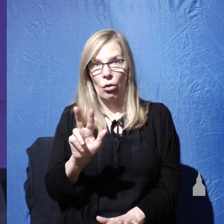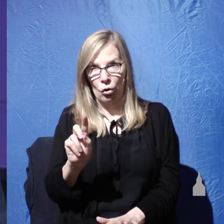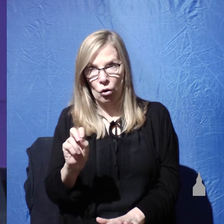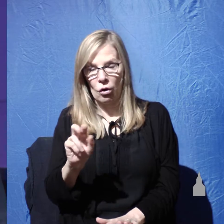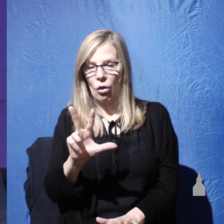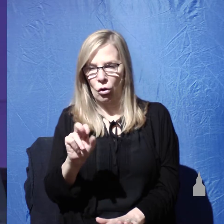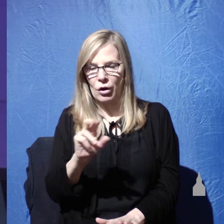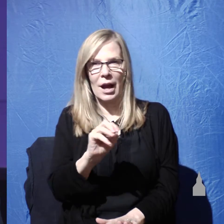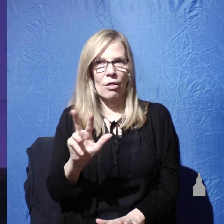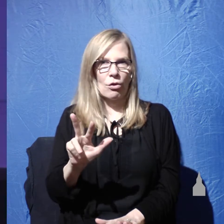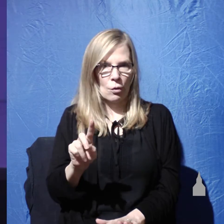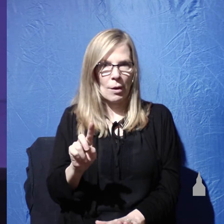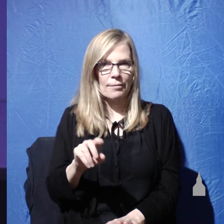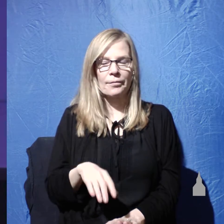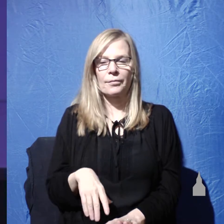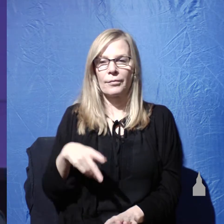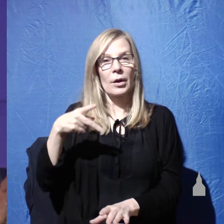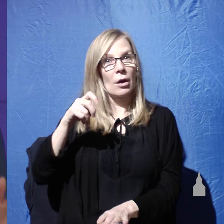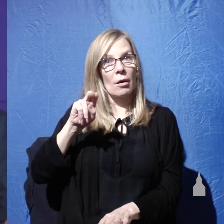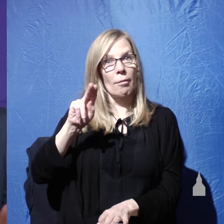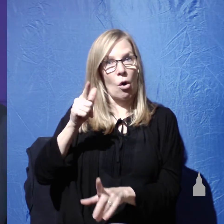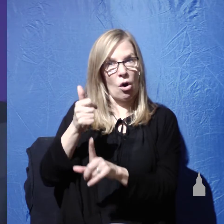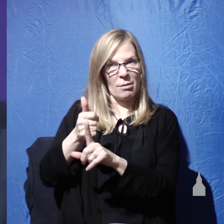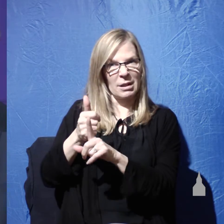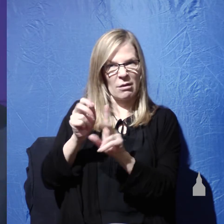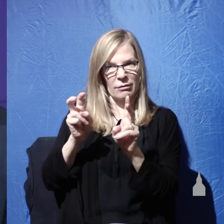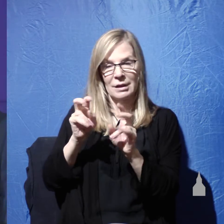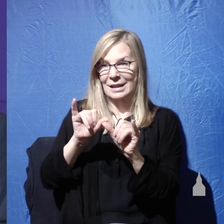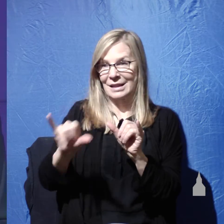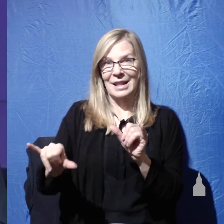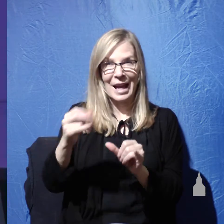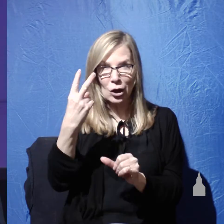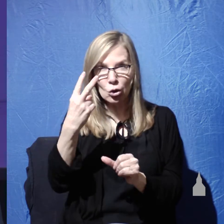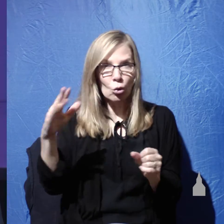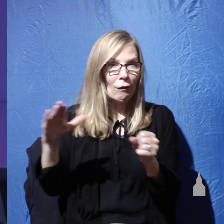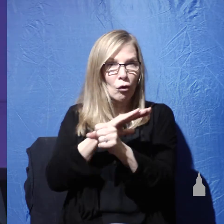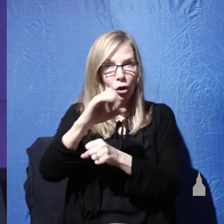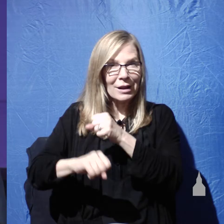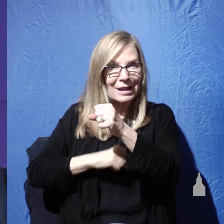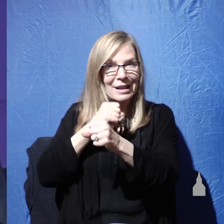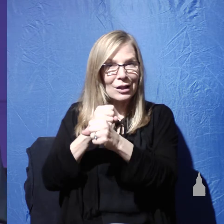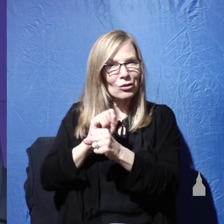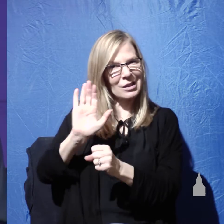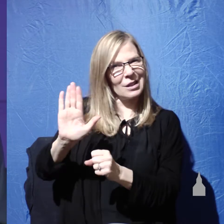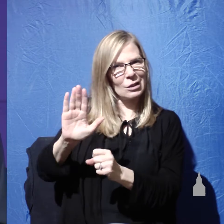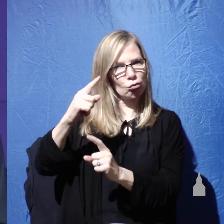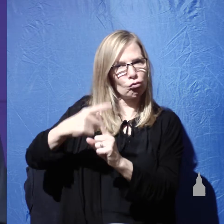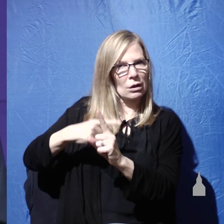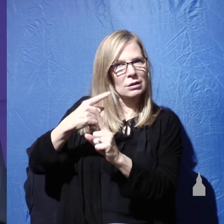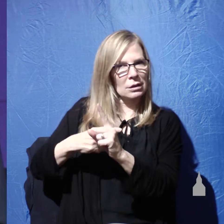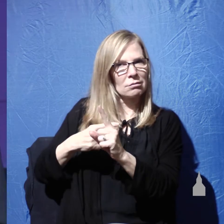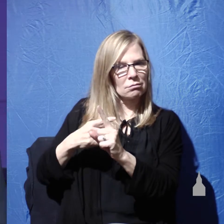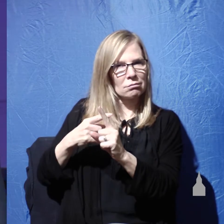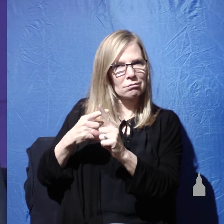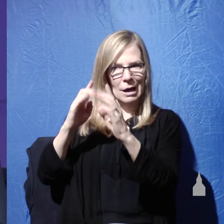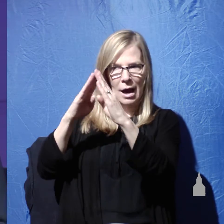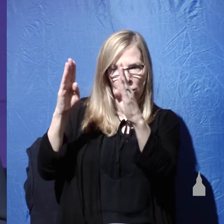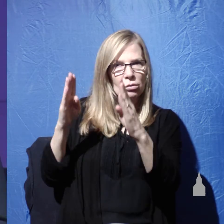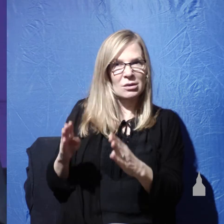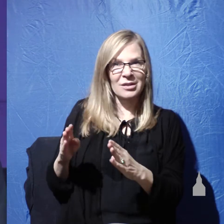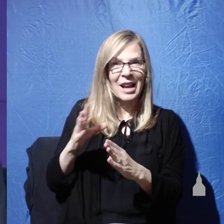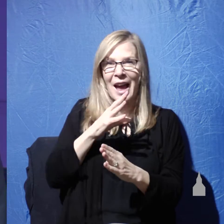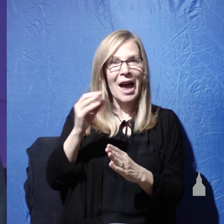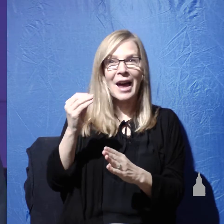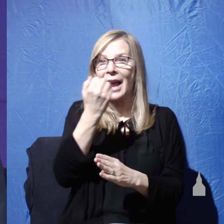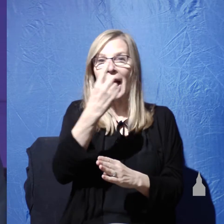say this, "And he," meaning Paul, "stayed 2 full years in his own rented quarters and was welcoming all